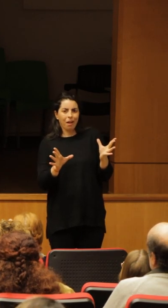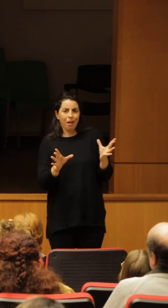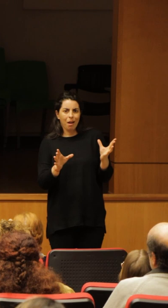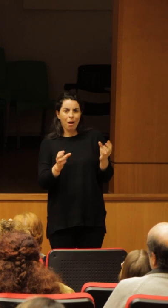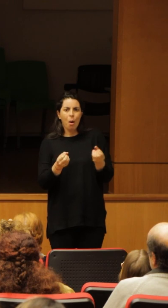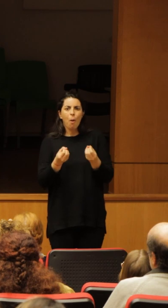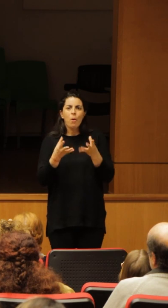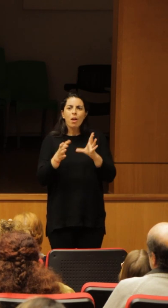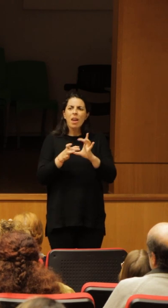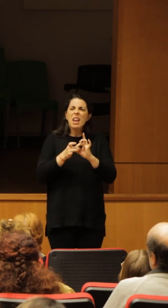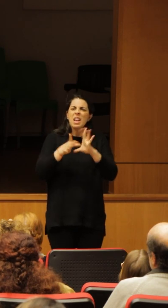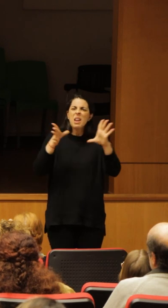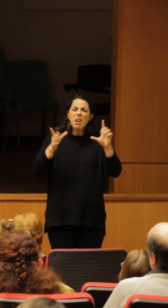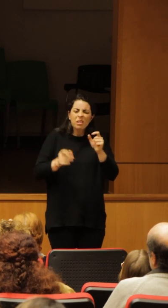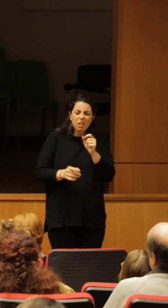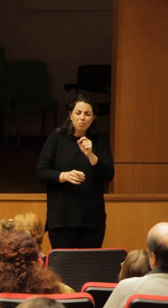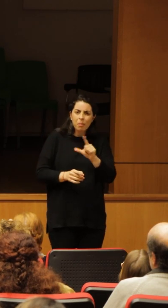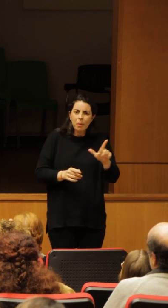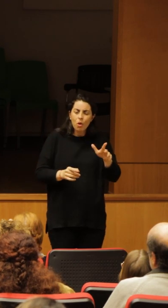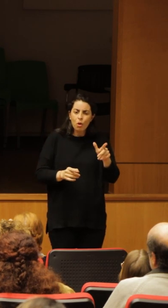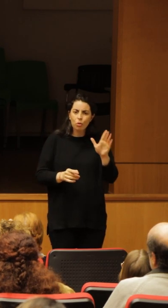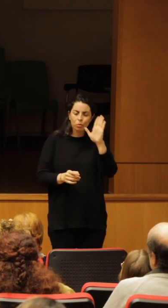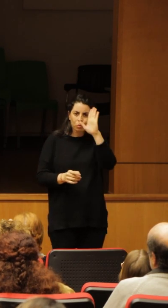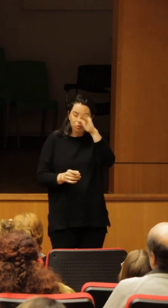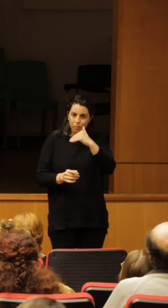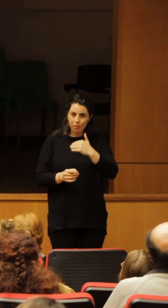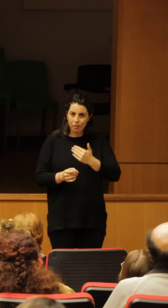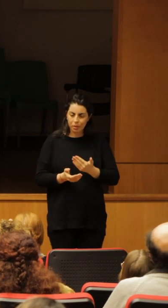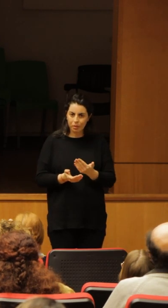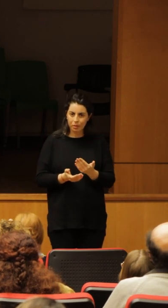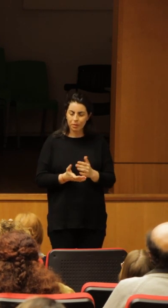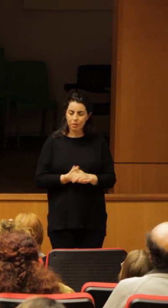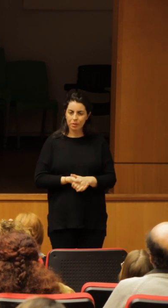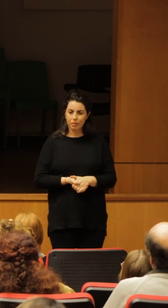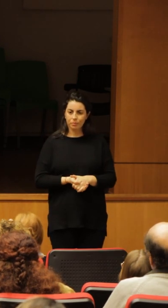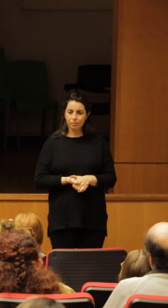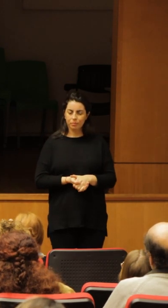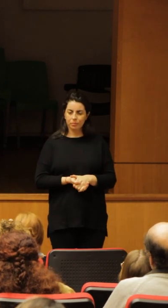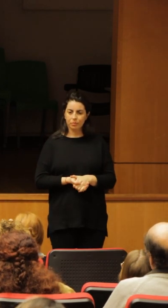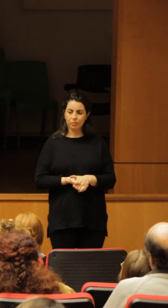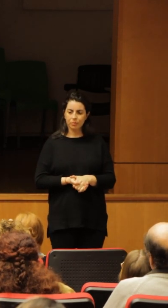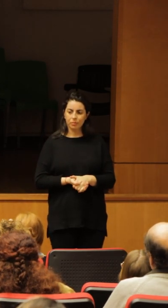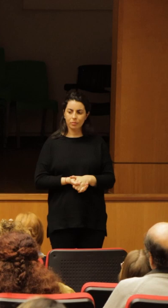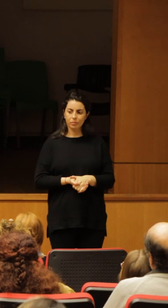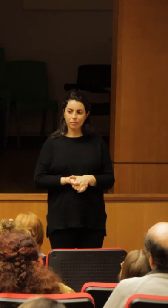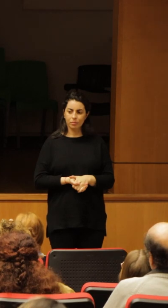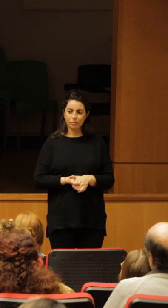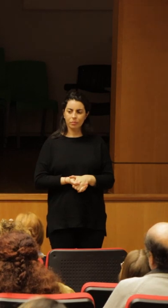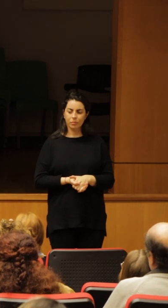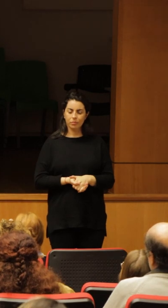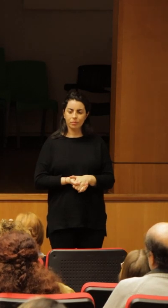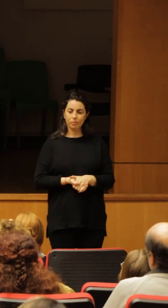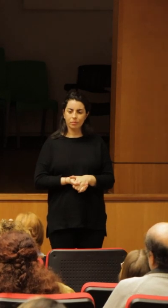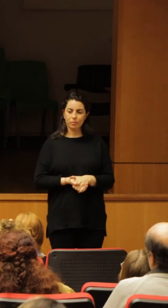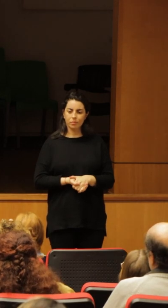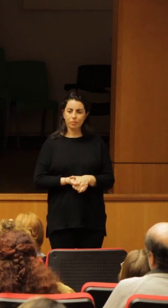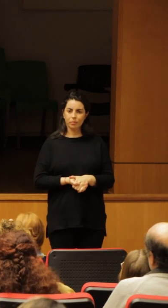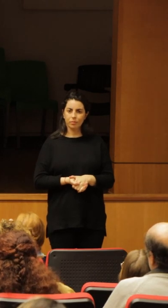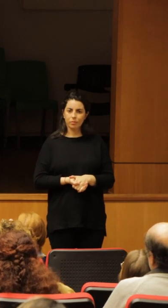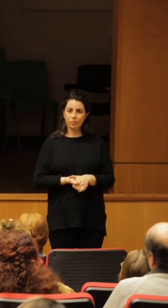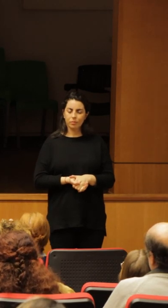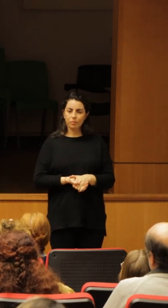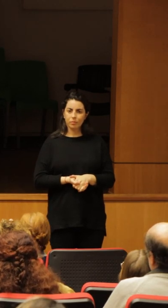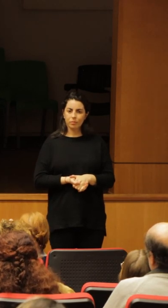la libertad? So he was completely in it at that time. He was completely in this whole idea of